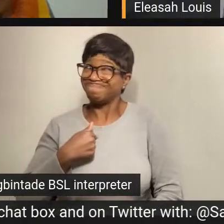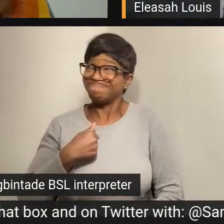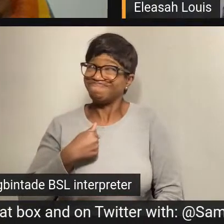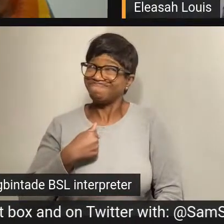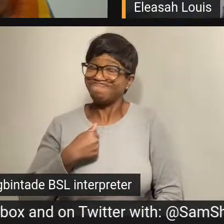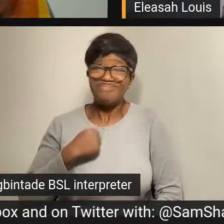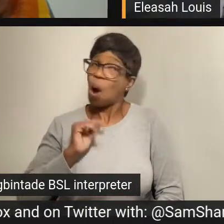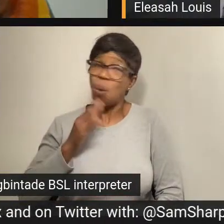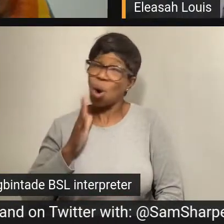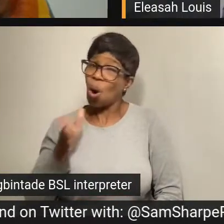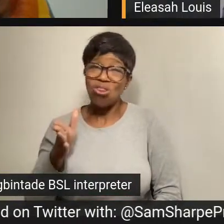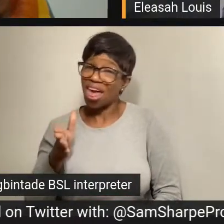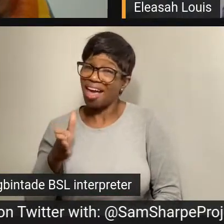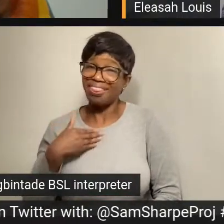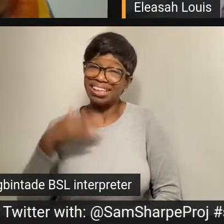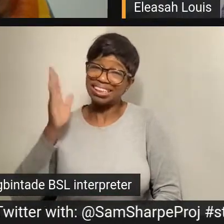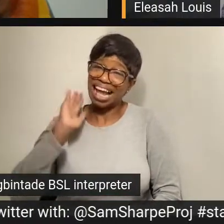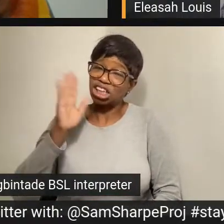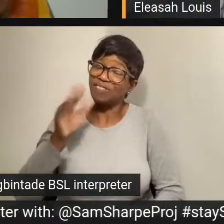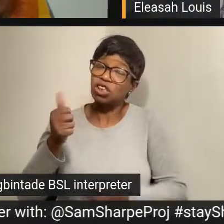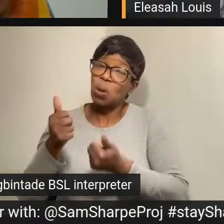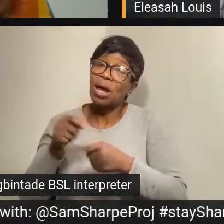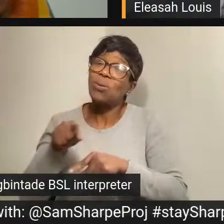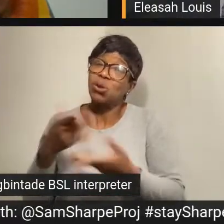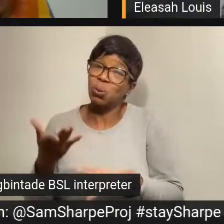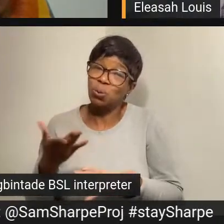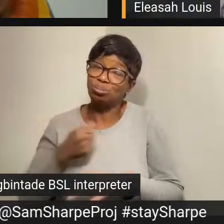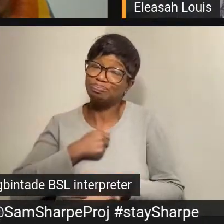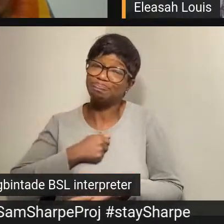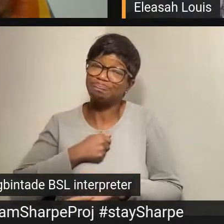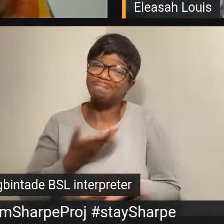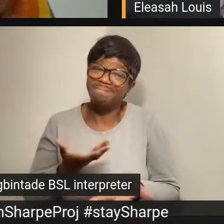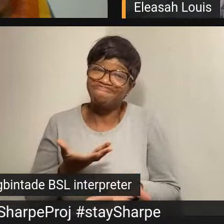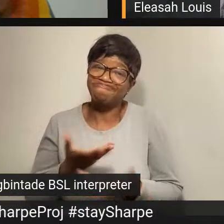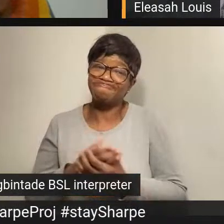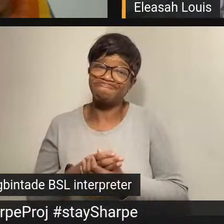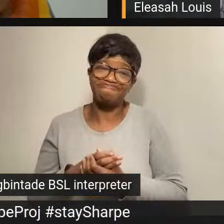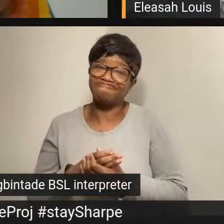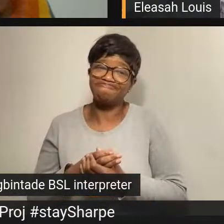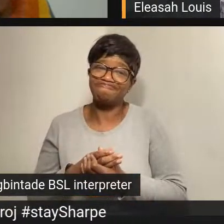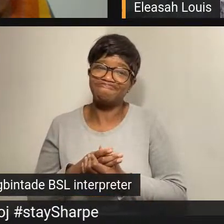there in this lecture, if it's okay with you.